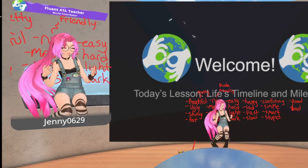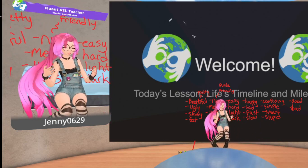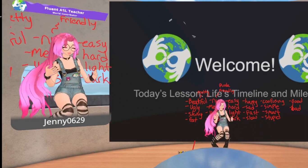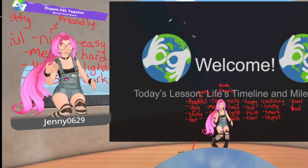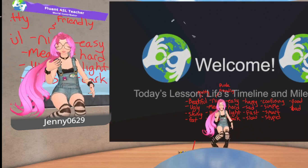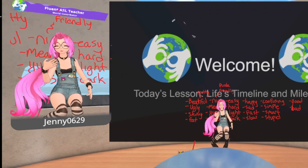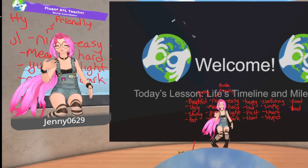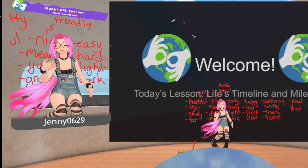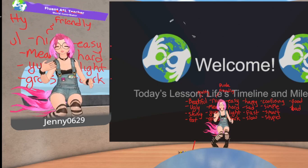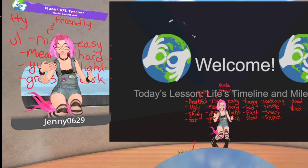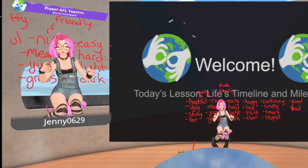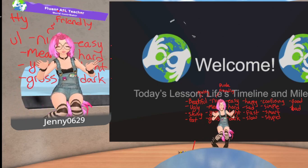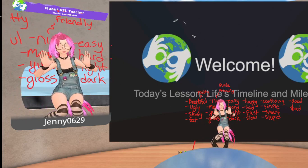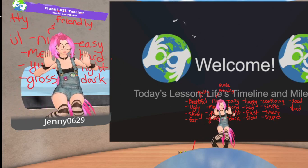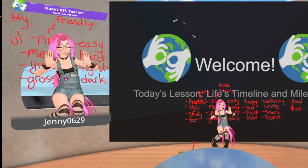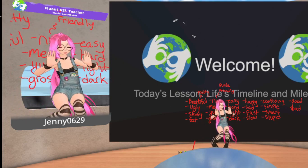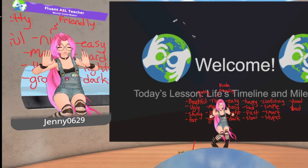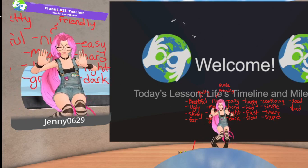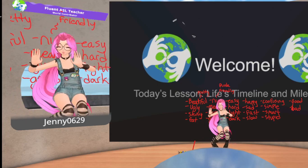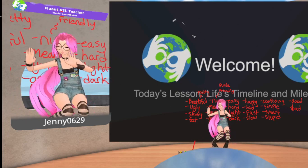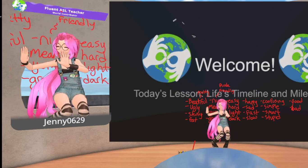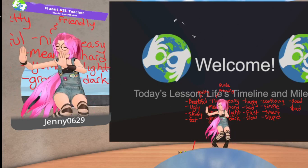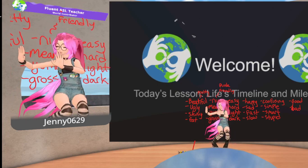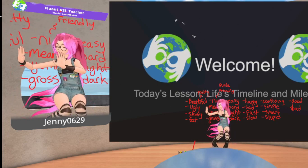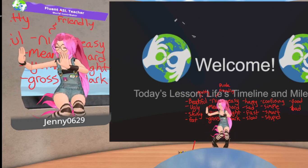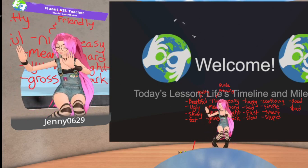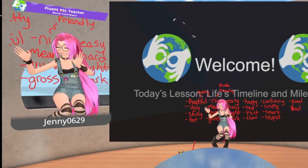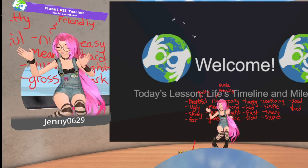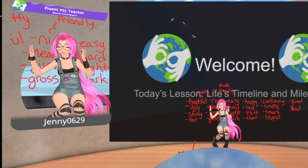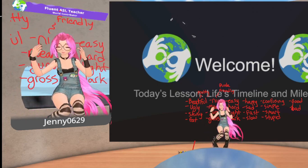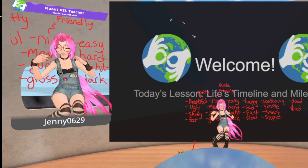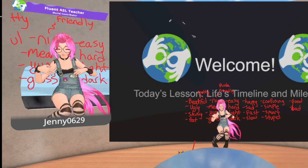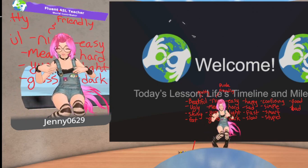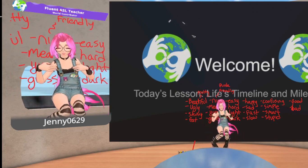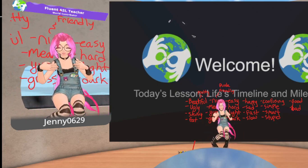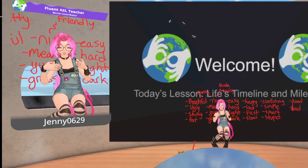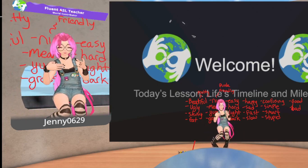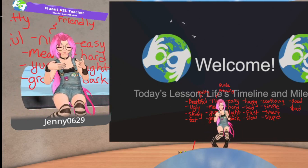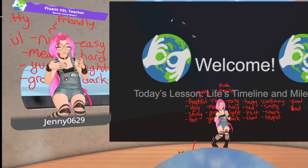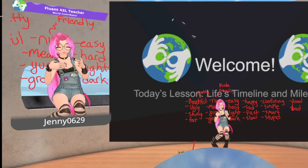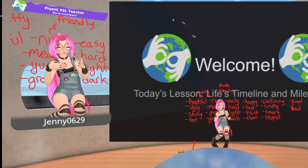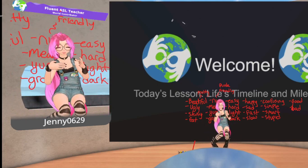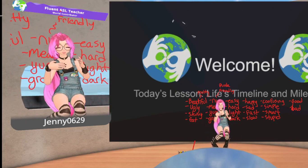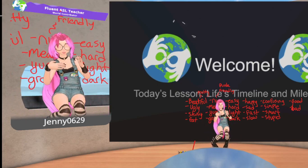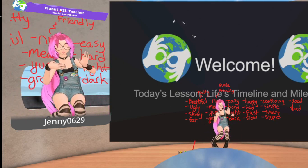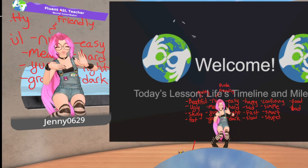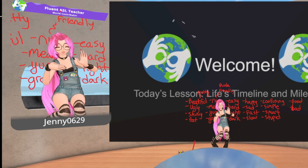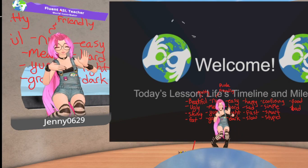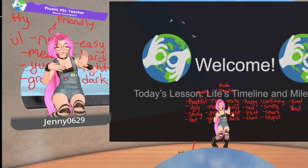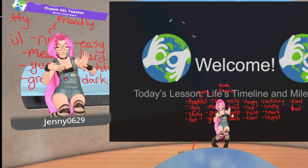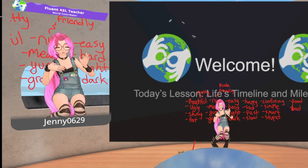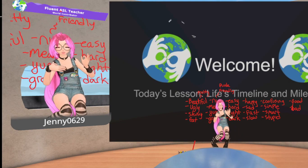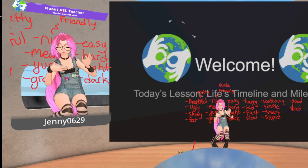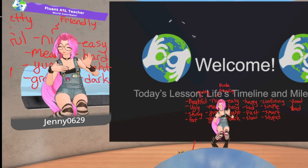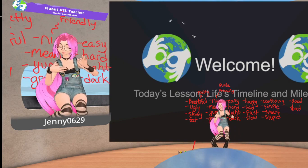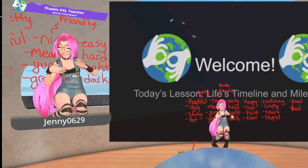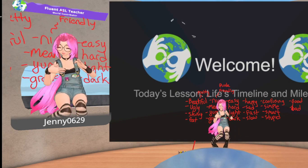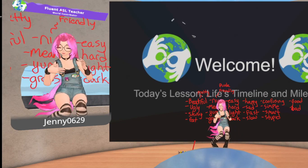sign is so easy. You're gonna have 2 open hands towards yourself, and you're gonna take your my